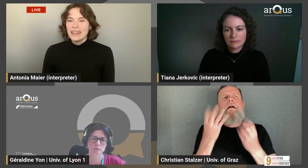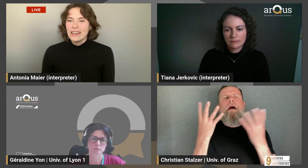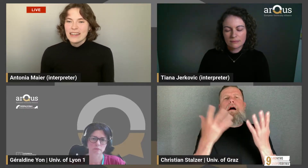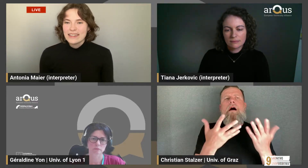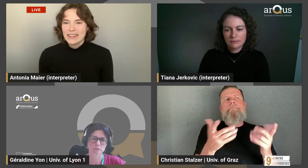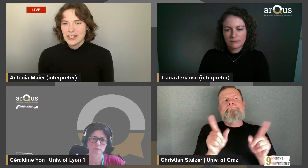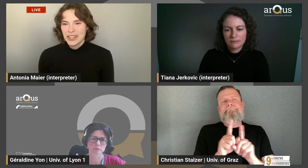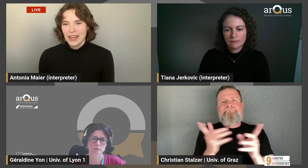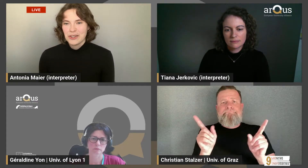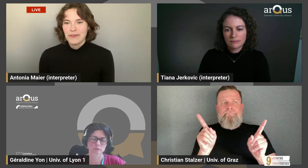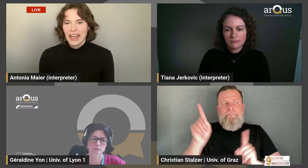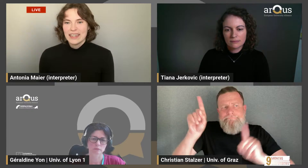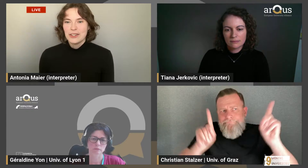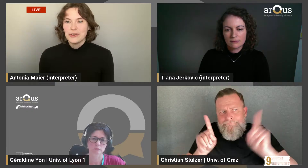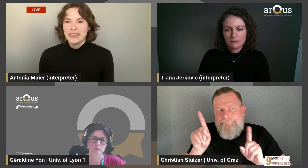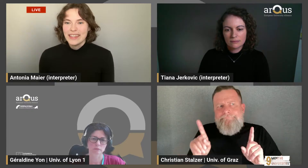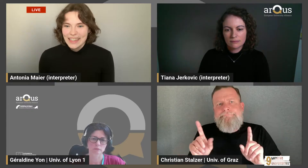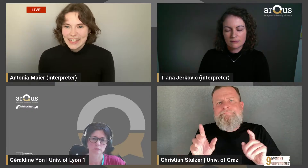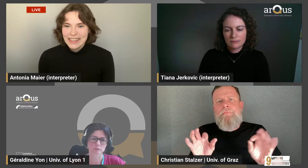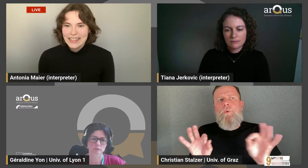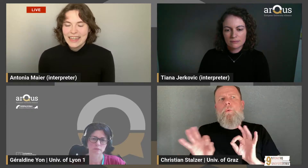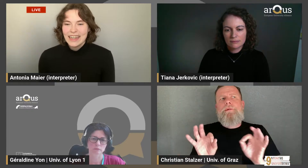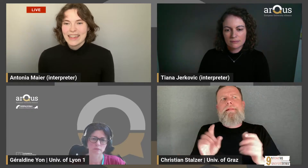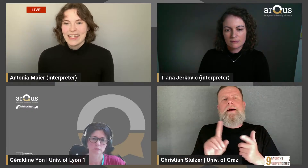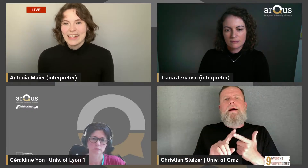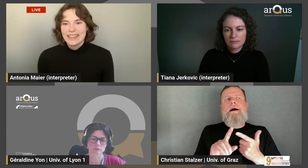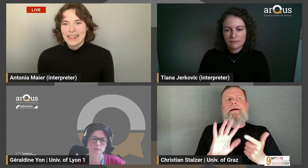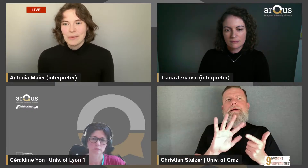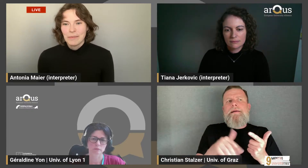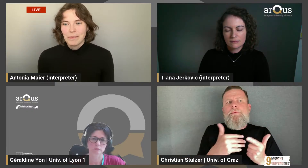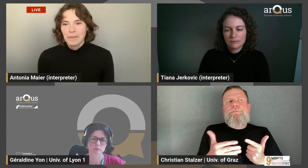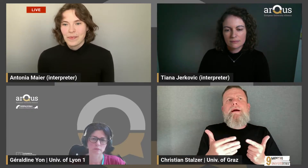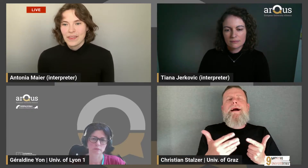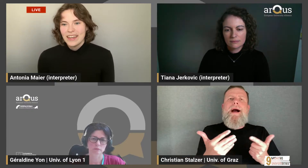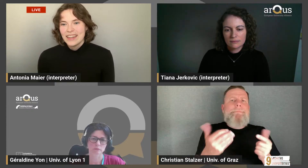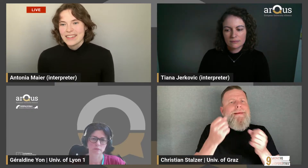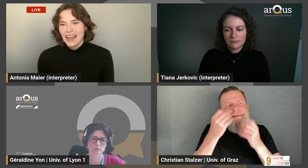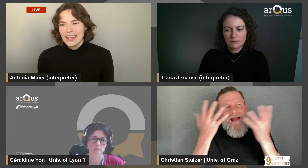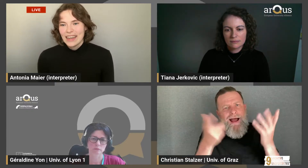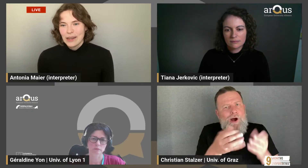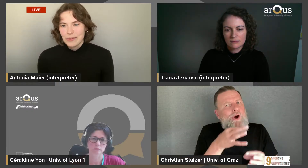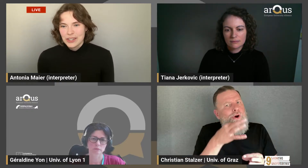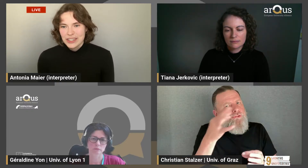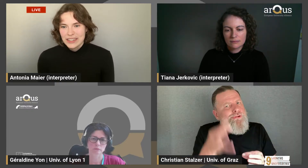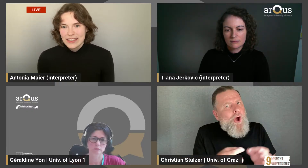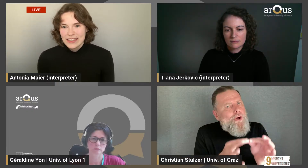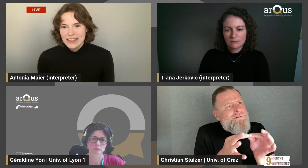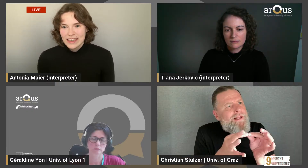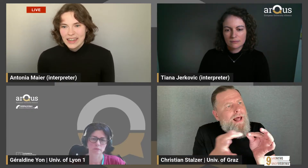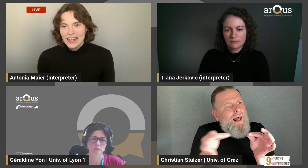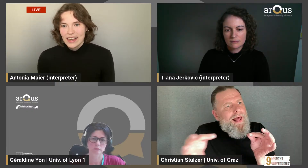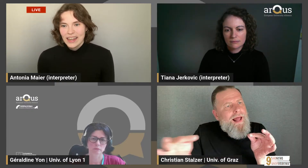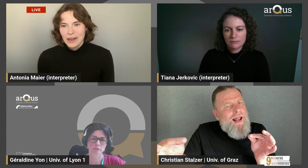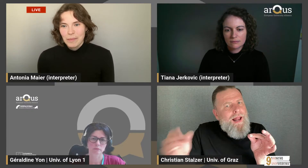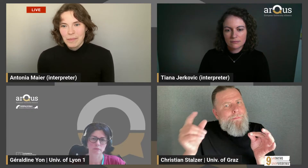there is a change of attitude needed, that sign